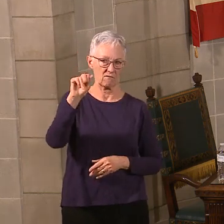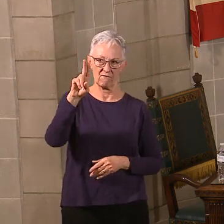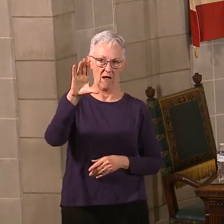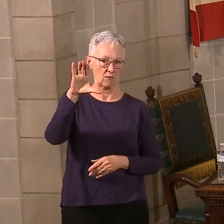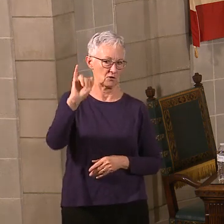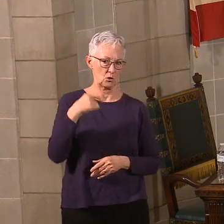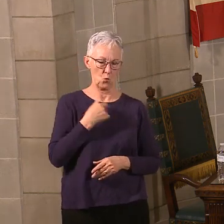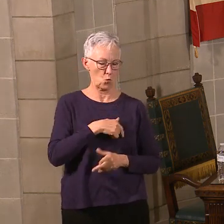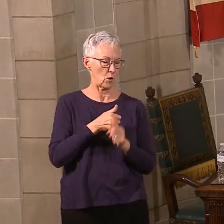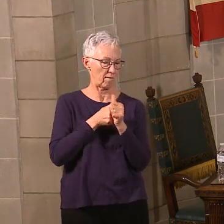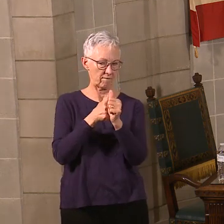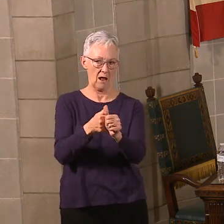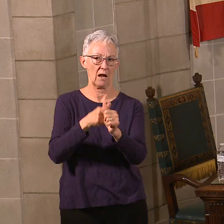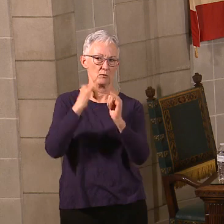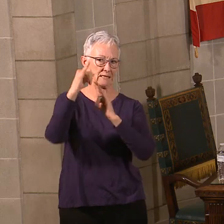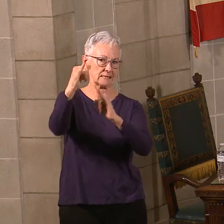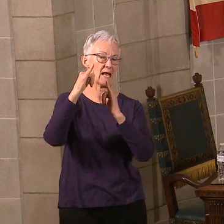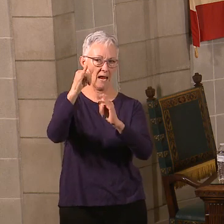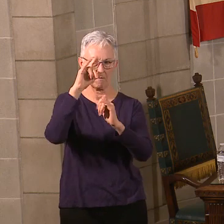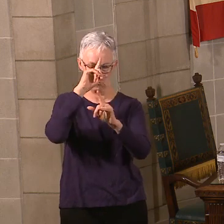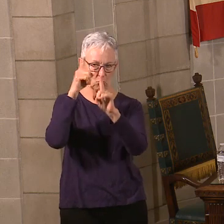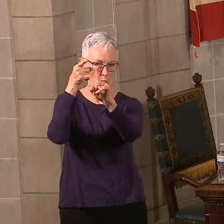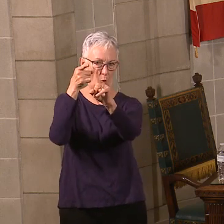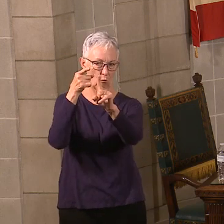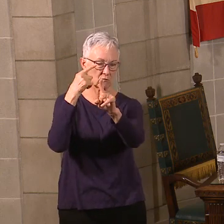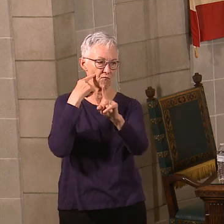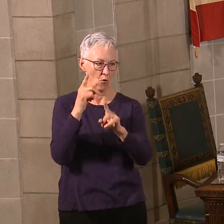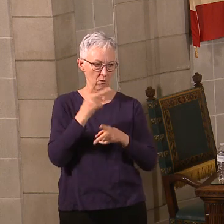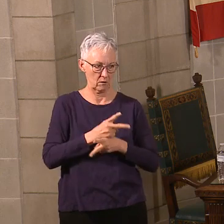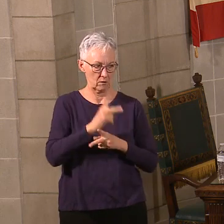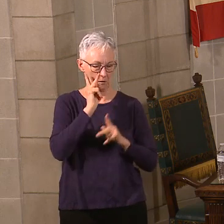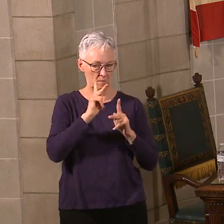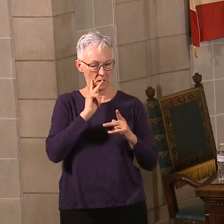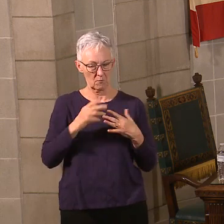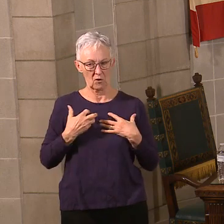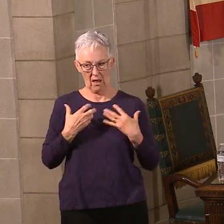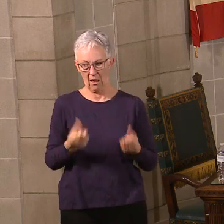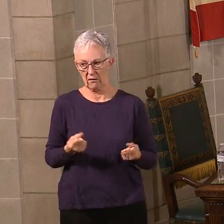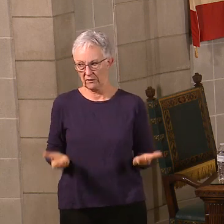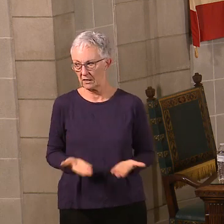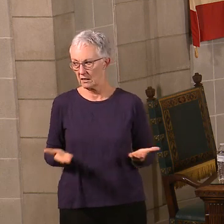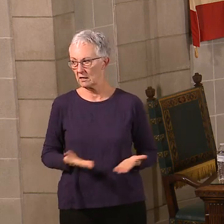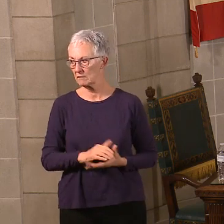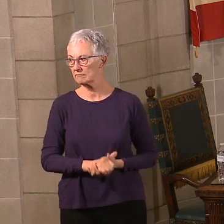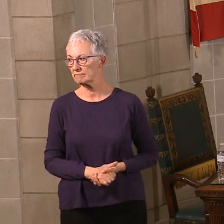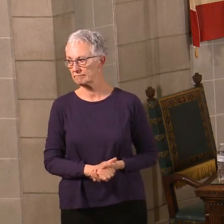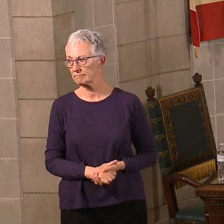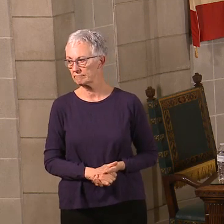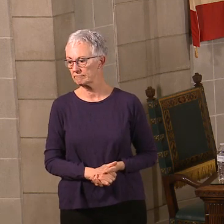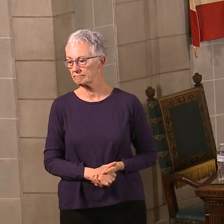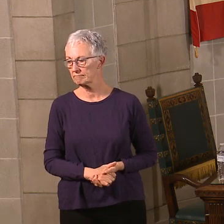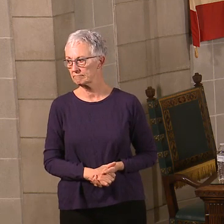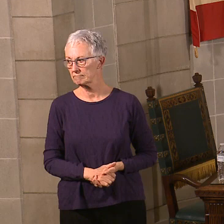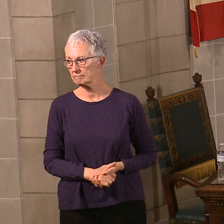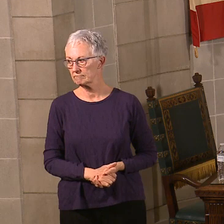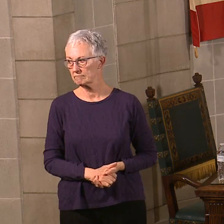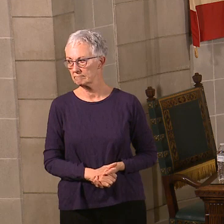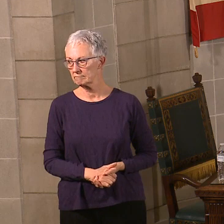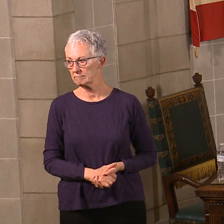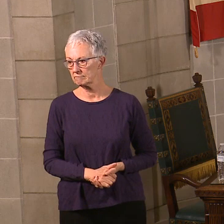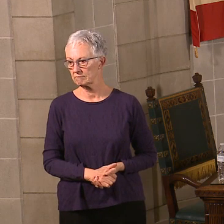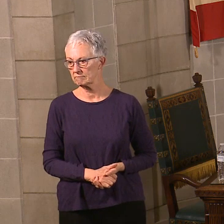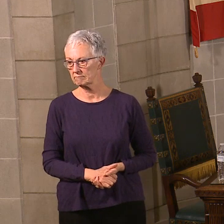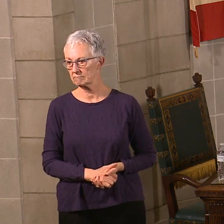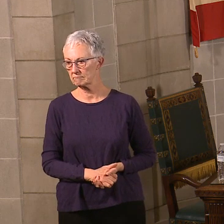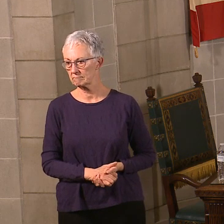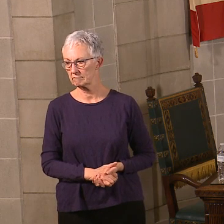Kelsey with NET, I'm sorry, has two questions. One is, since last week, is there anything additional that's been done